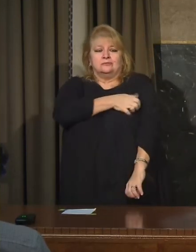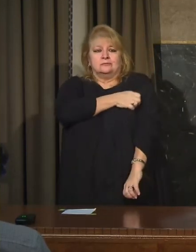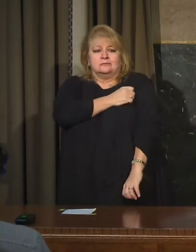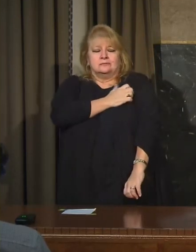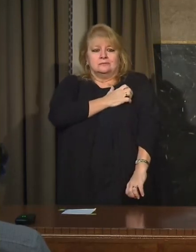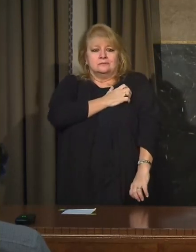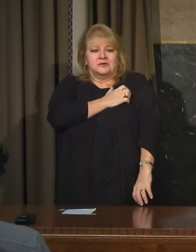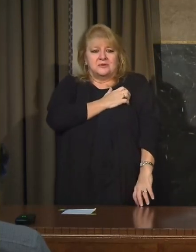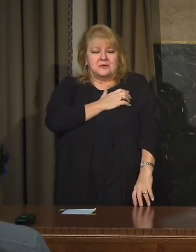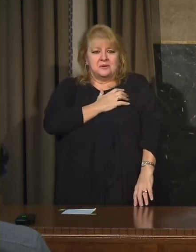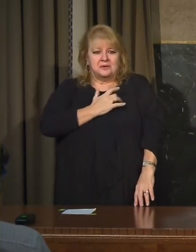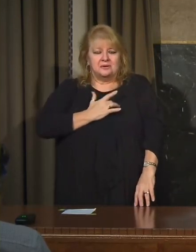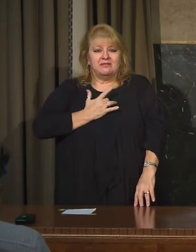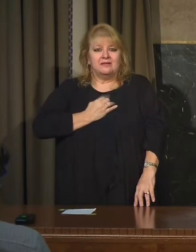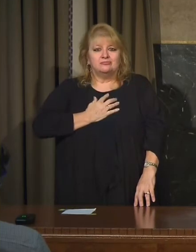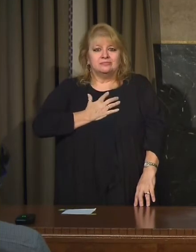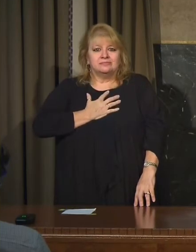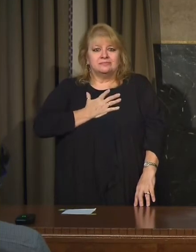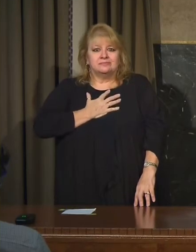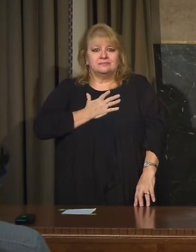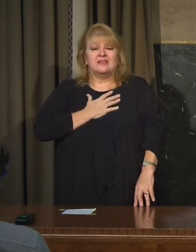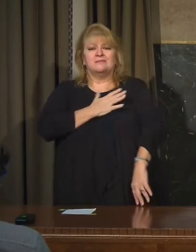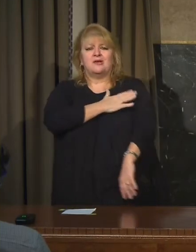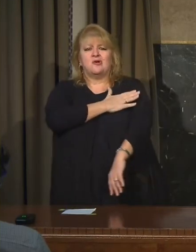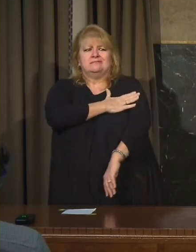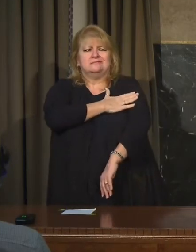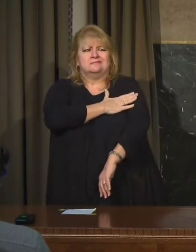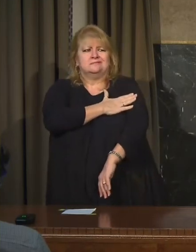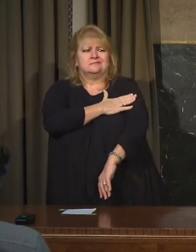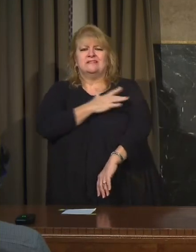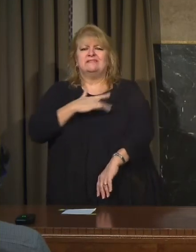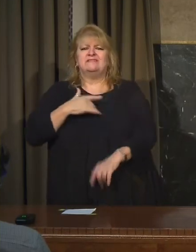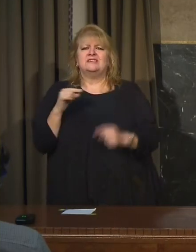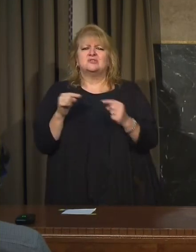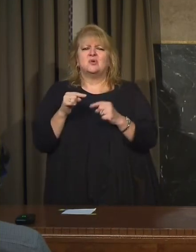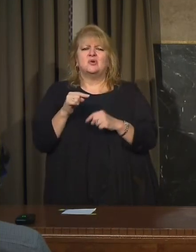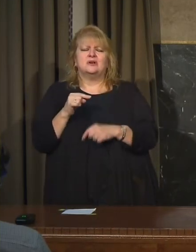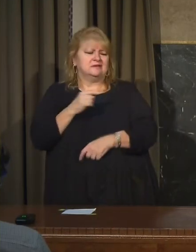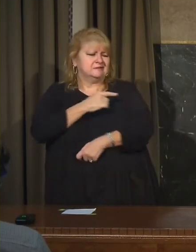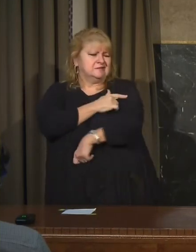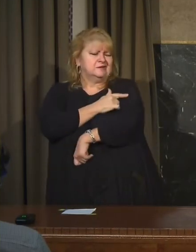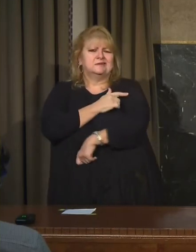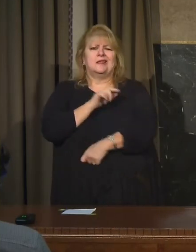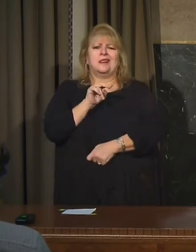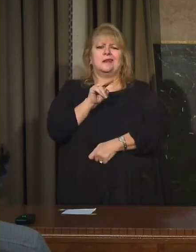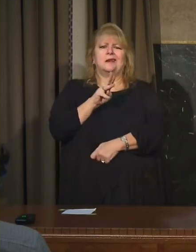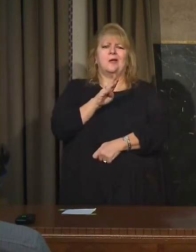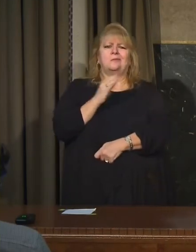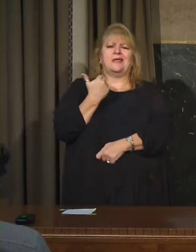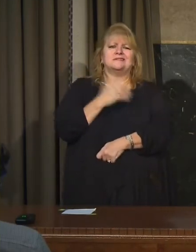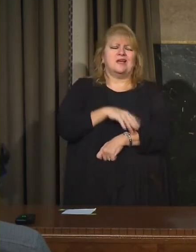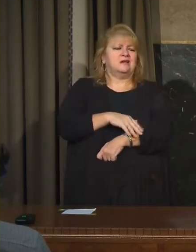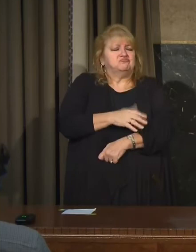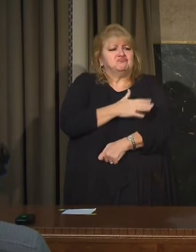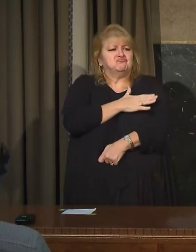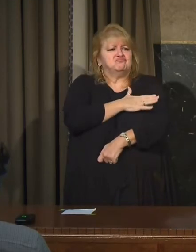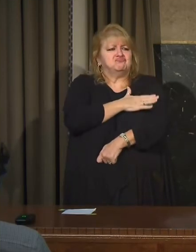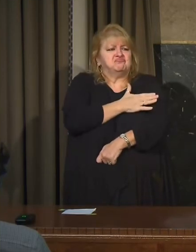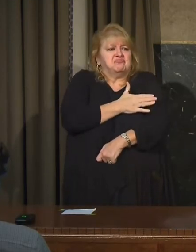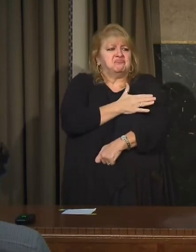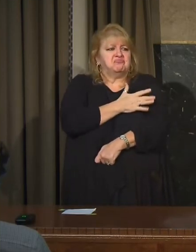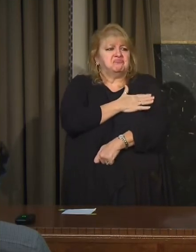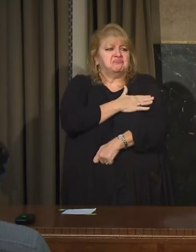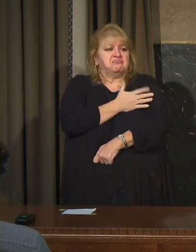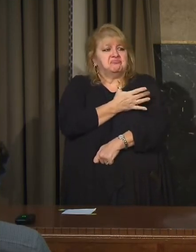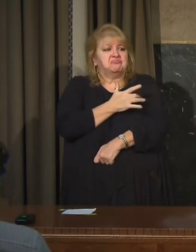I feel pretty good. My arm's a little bit sore. I felt a little bit crummy last night. Took some Tylenol this morning, and I feel good. I really want to encourage